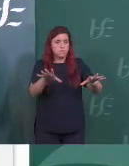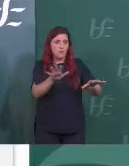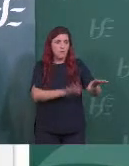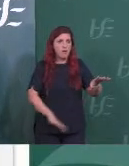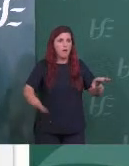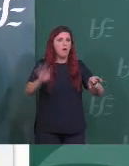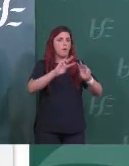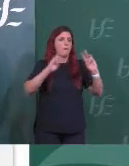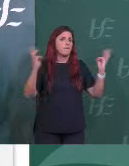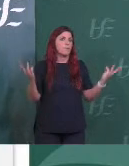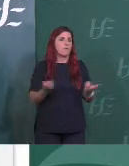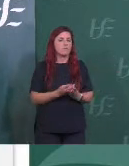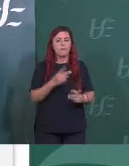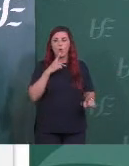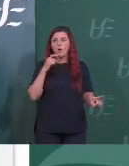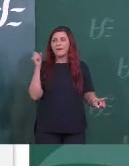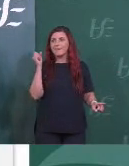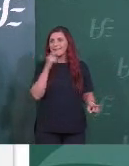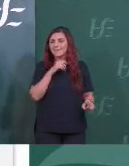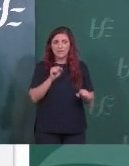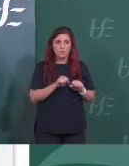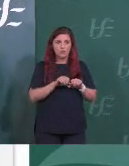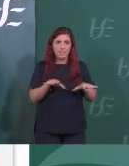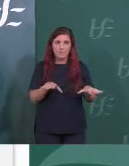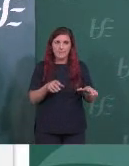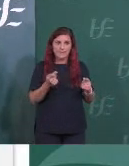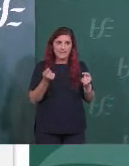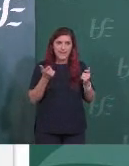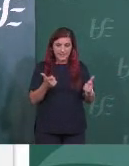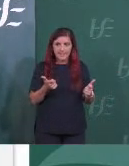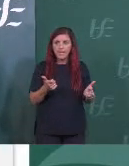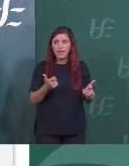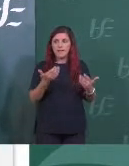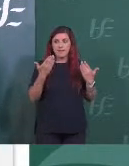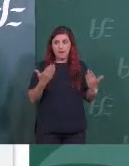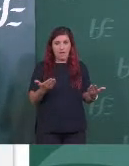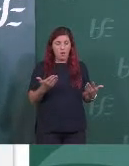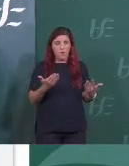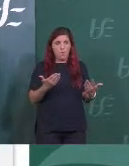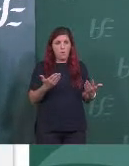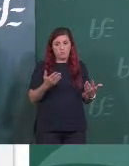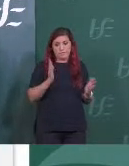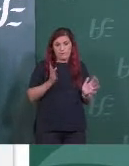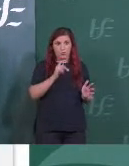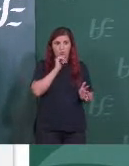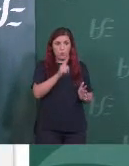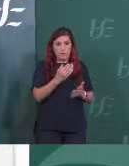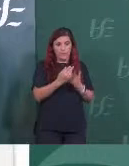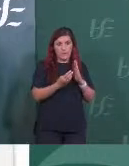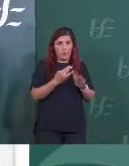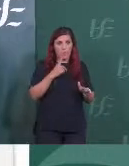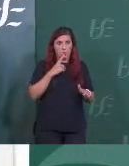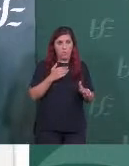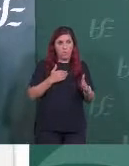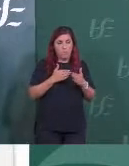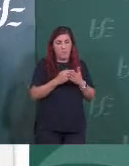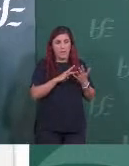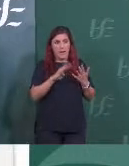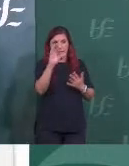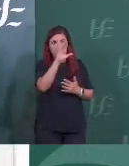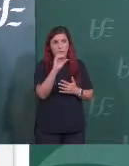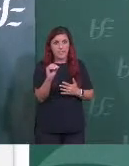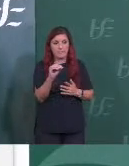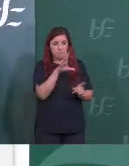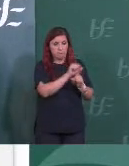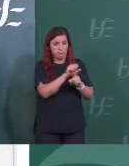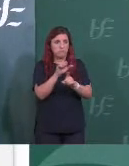much more transmissible. The EU prediction of a month ago that 90% of cases will be Delta by the end of August has probably been achieved already.